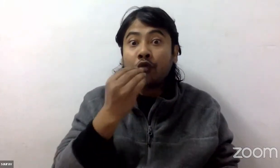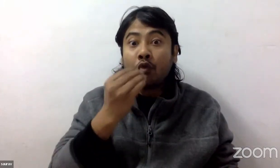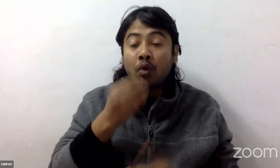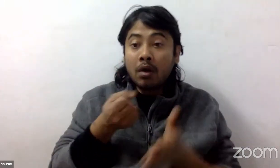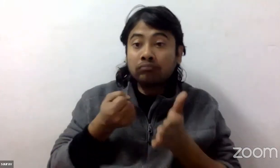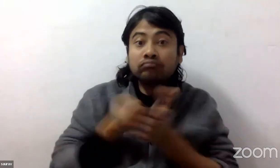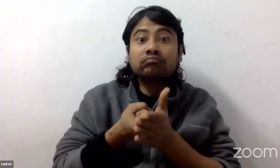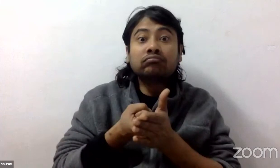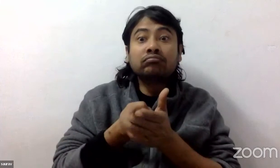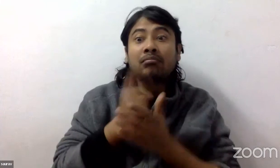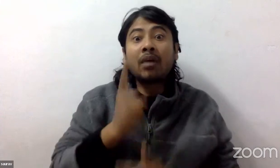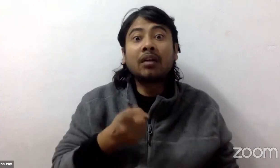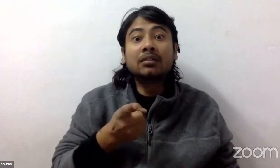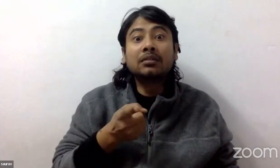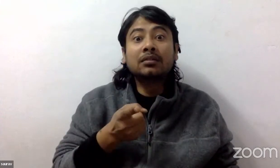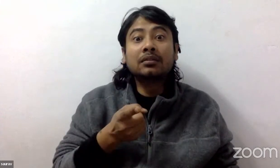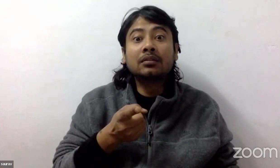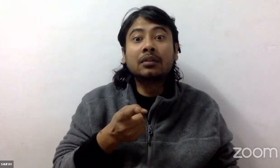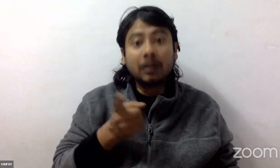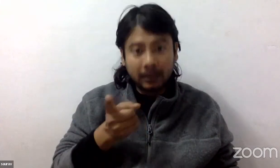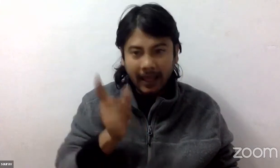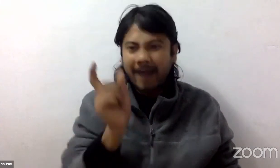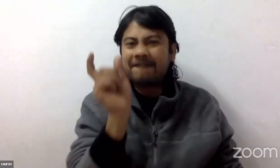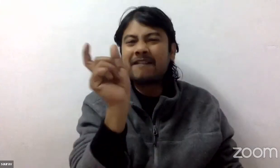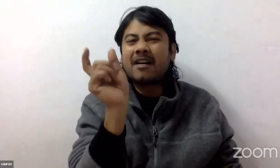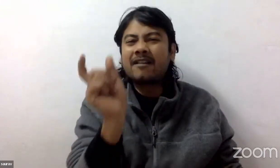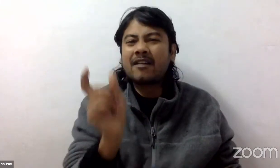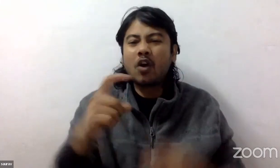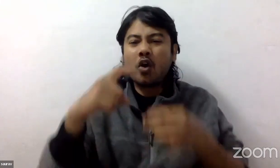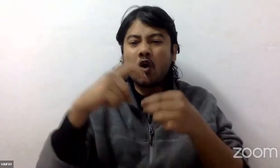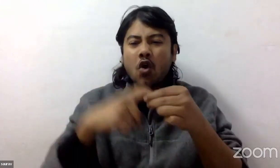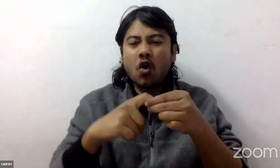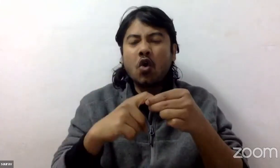and things like that, I'll try to share their pictures on WhatsApp.